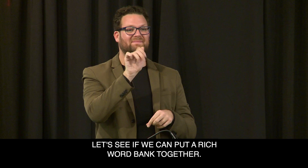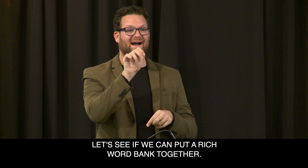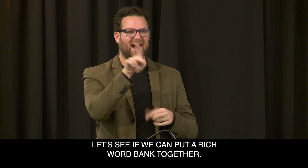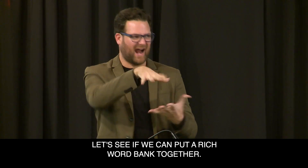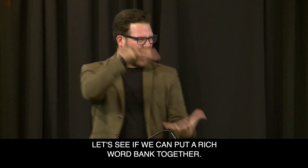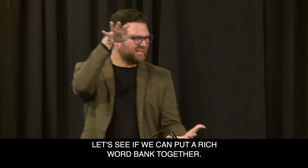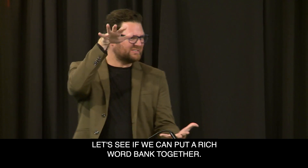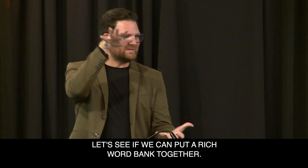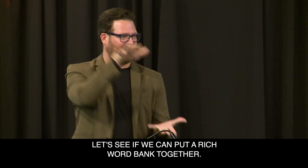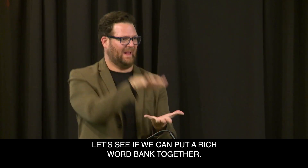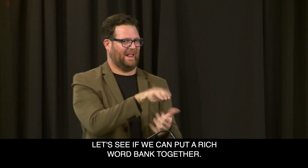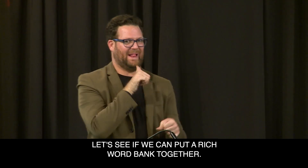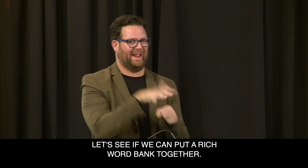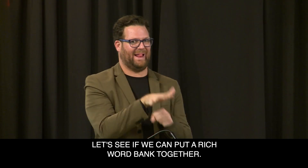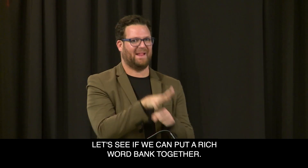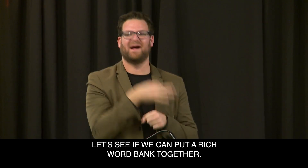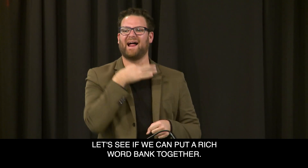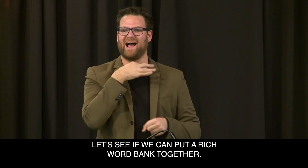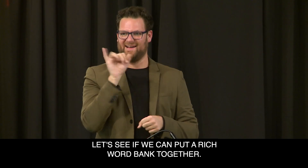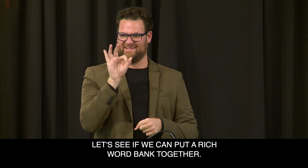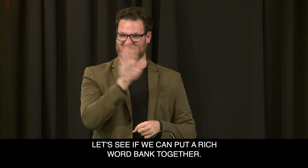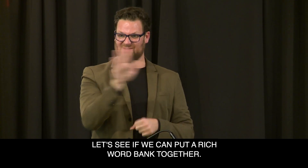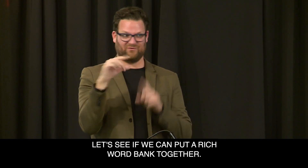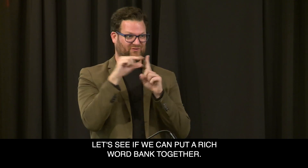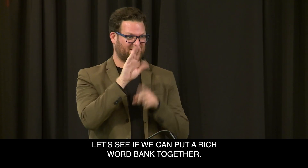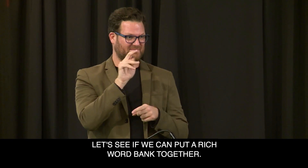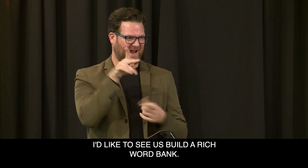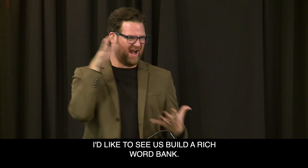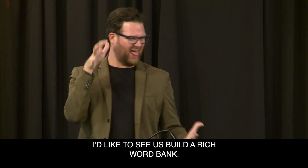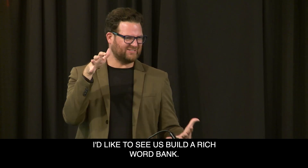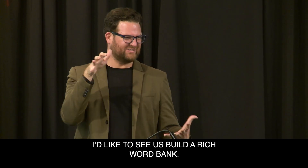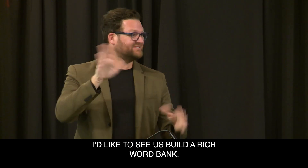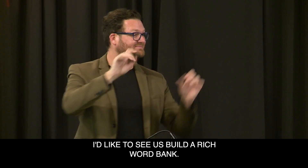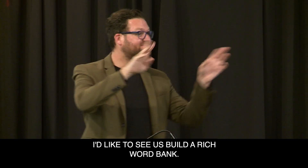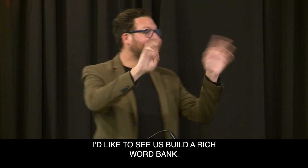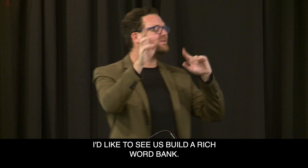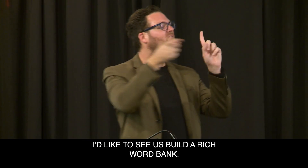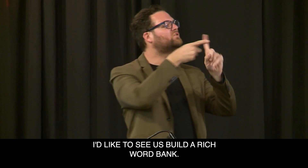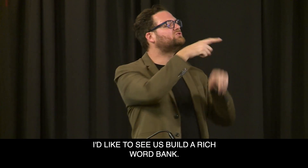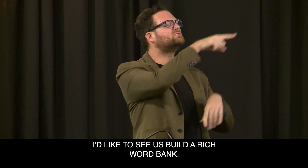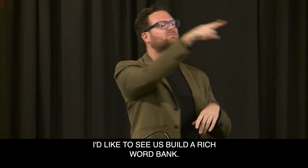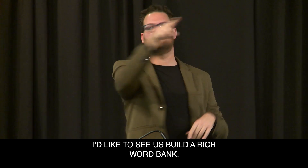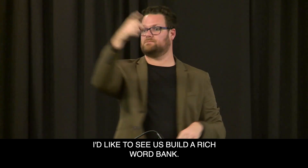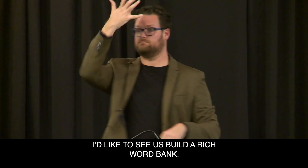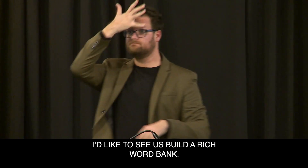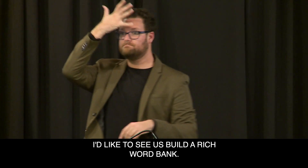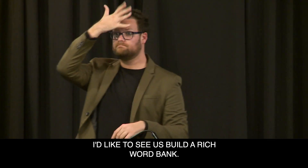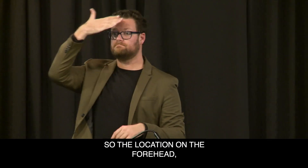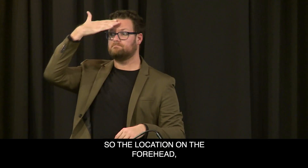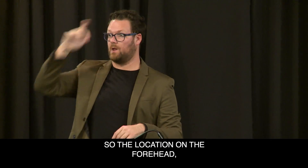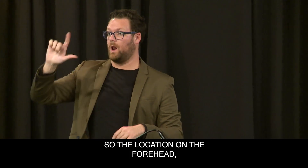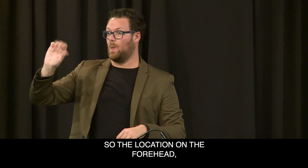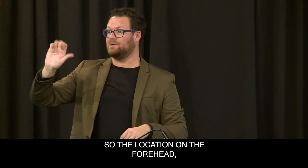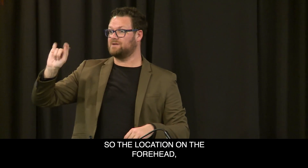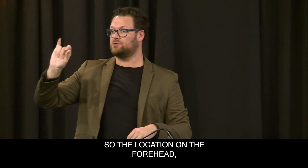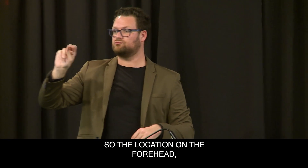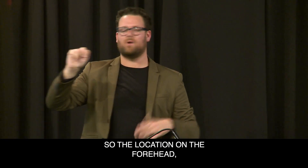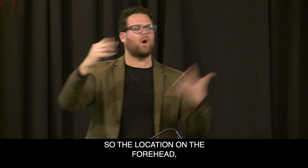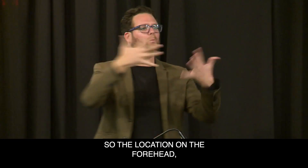Let's see if we can put a rich word bank together. I'd like to see y'all build a rich word bank. So, the location on